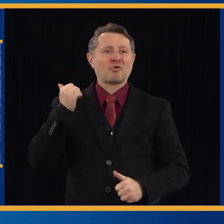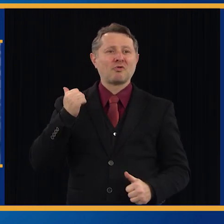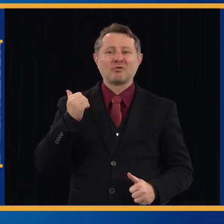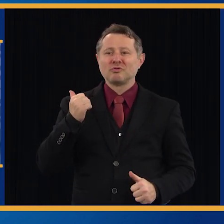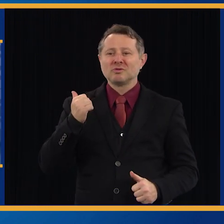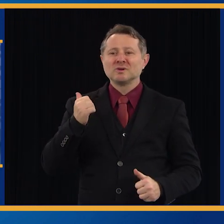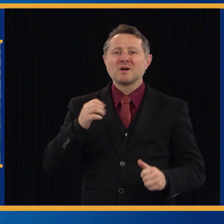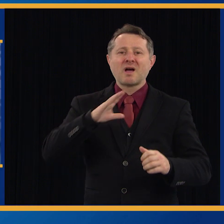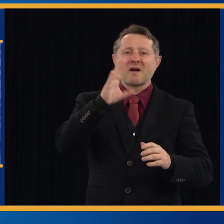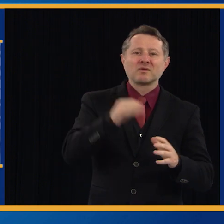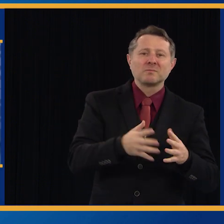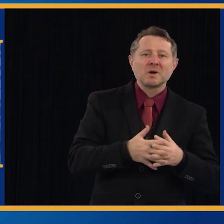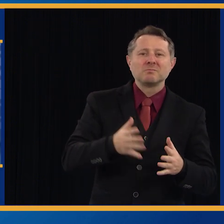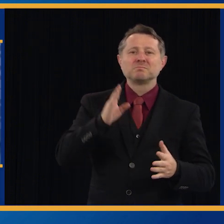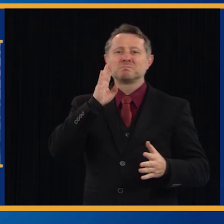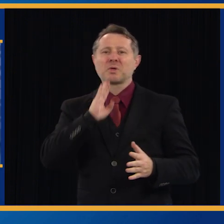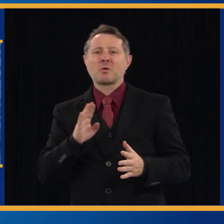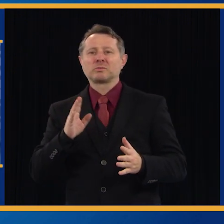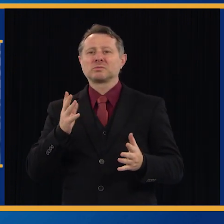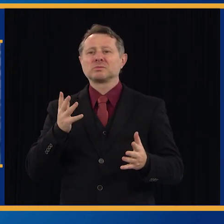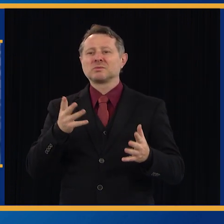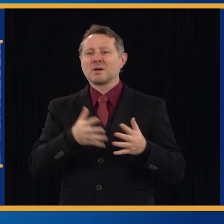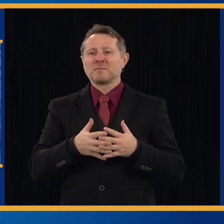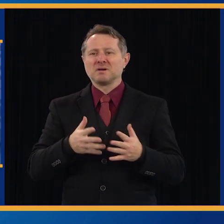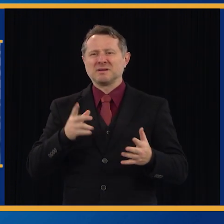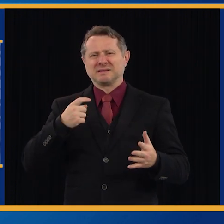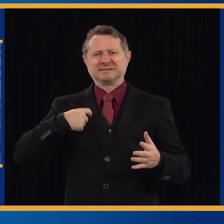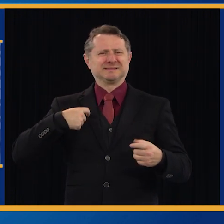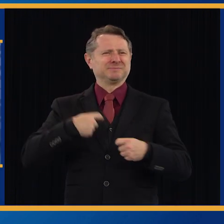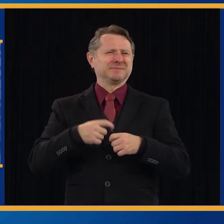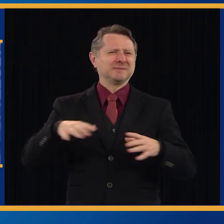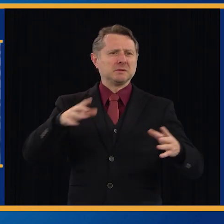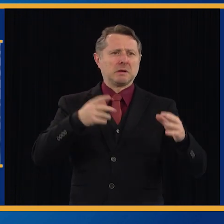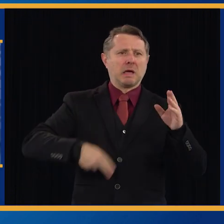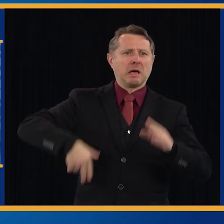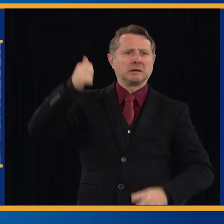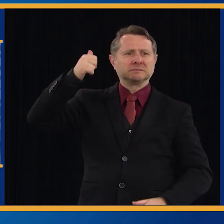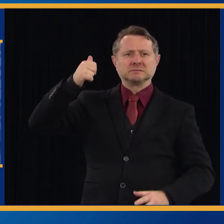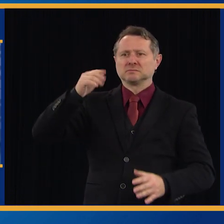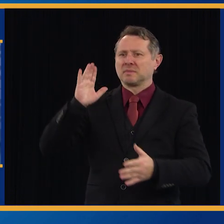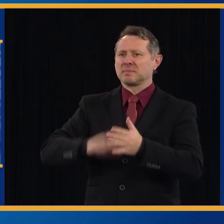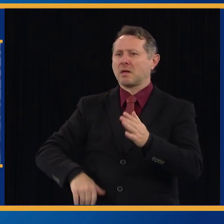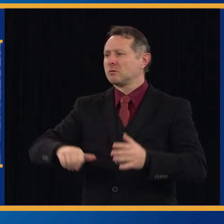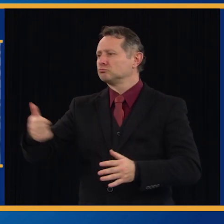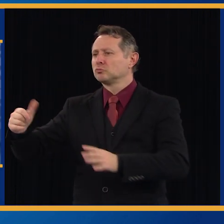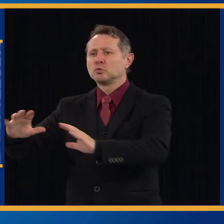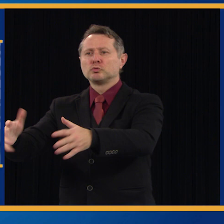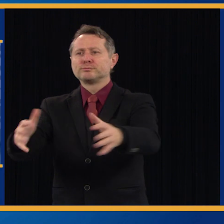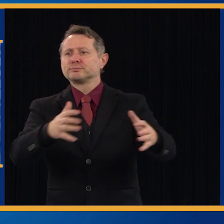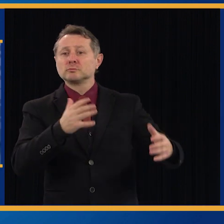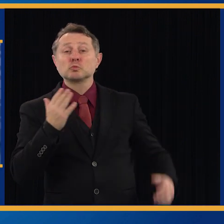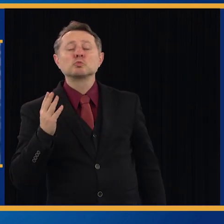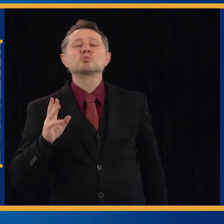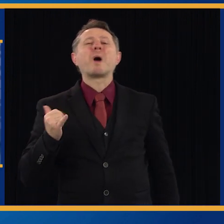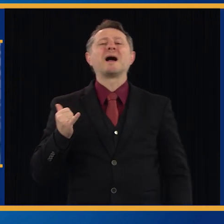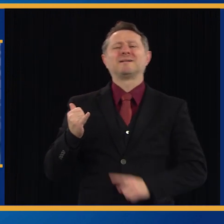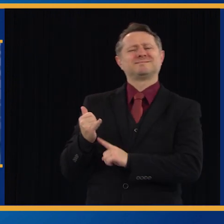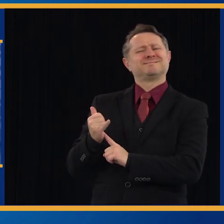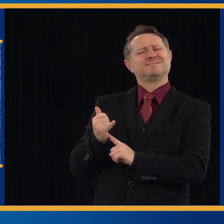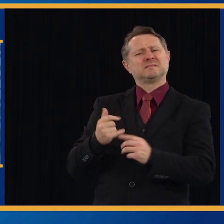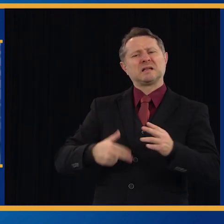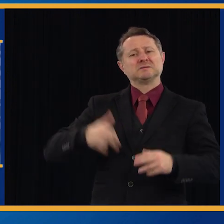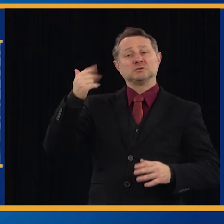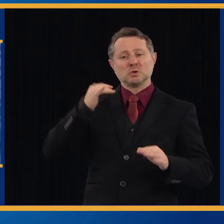Americans higher proportionately than other groups. Why? Because they were out there